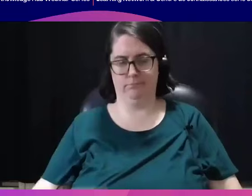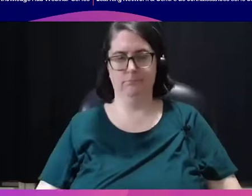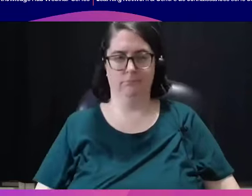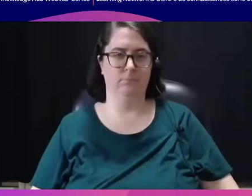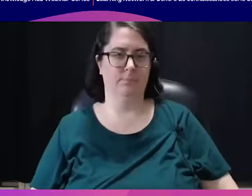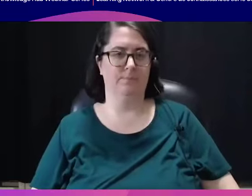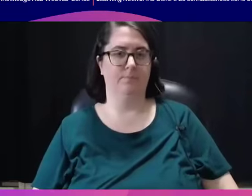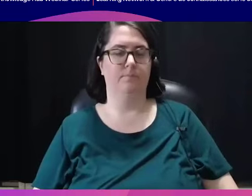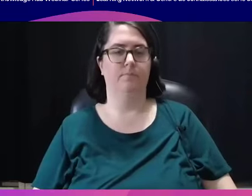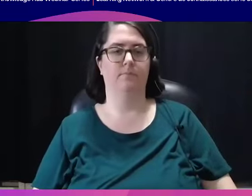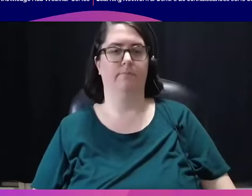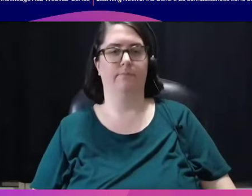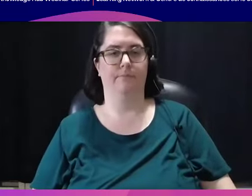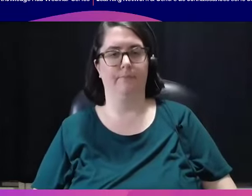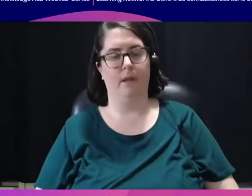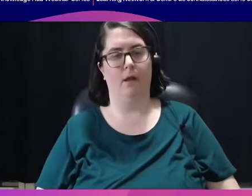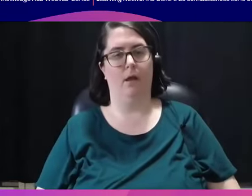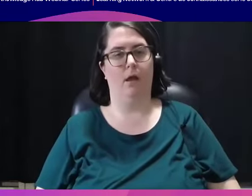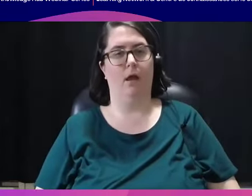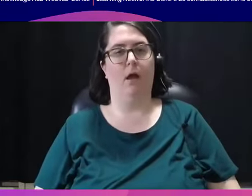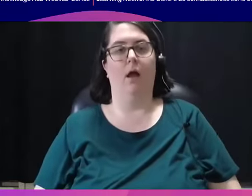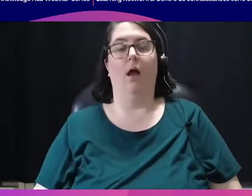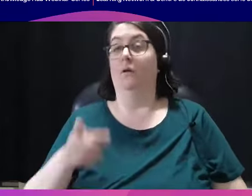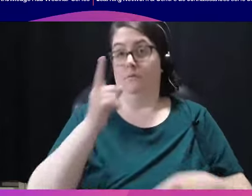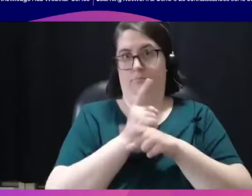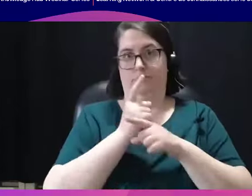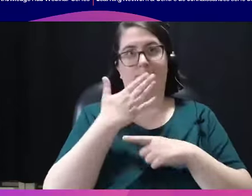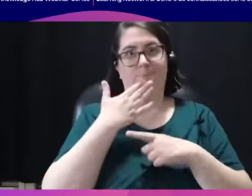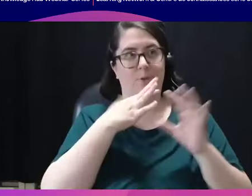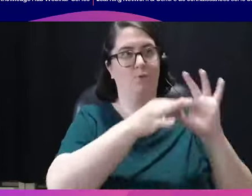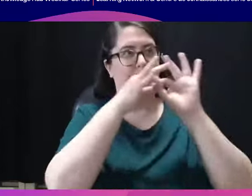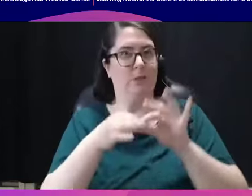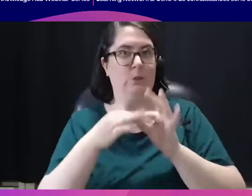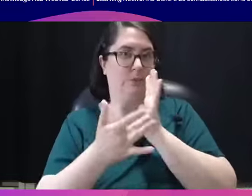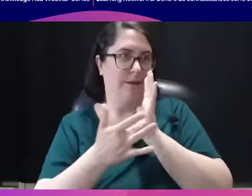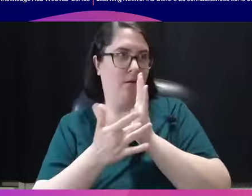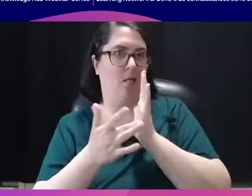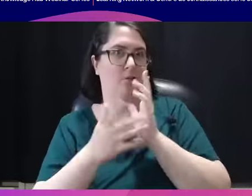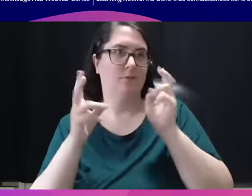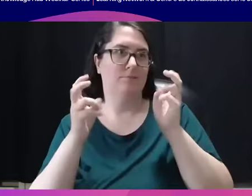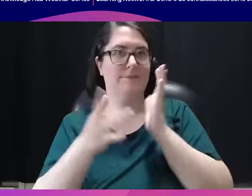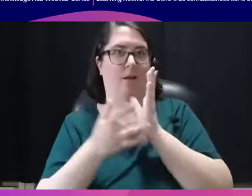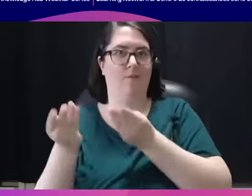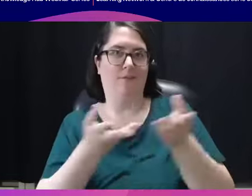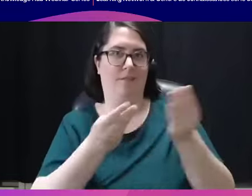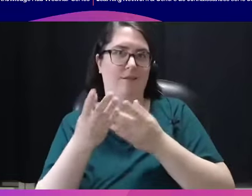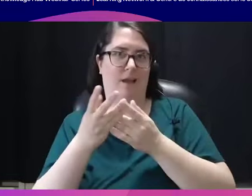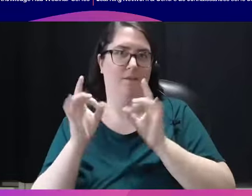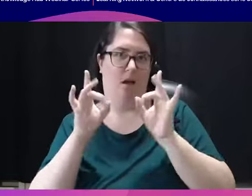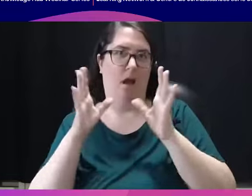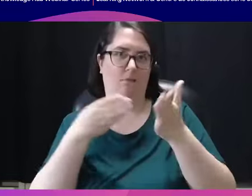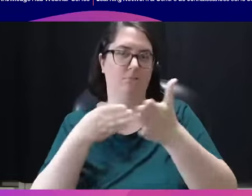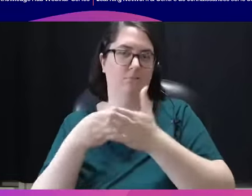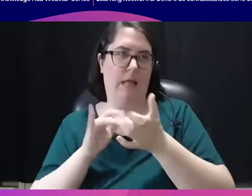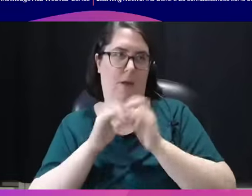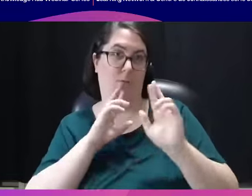That's great. Thank you. And it definitely relates to, as you talked about, the intersections with technology facilitated violence that we're seeing and some of the ways to respond